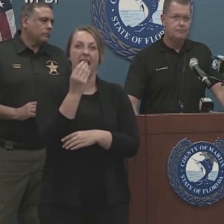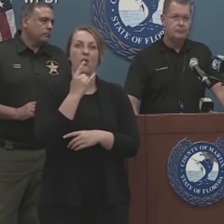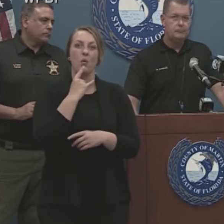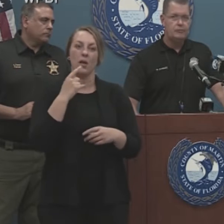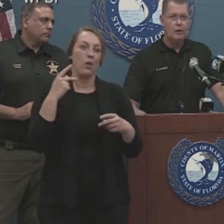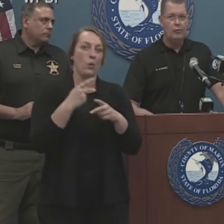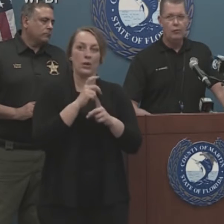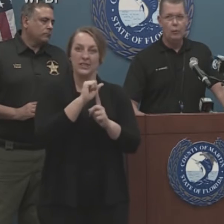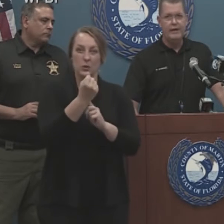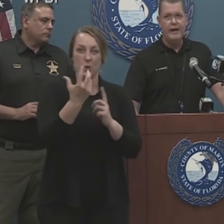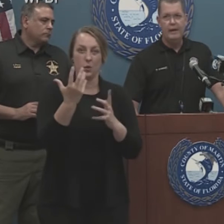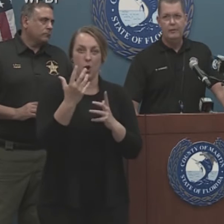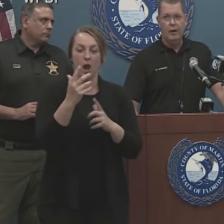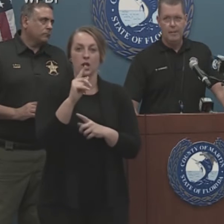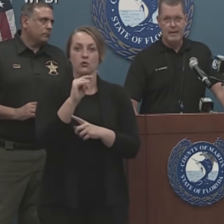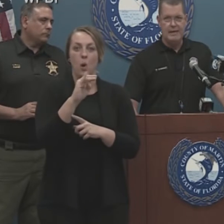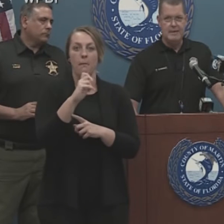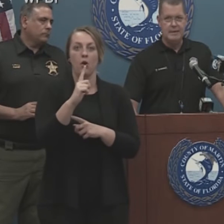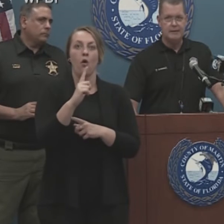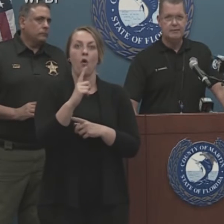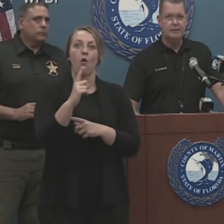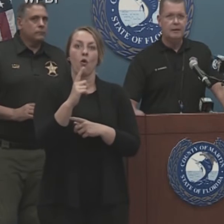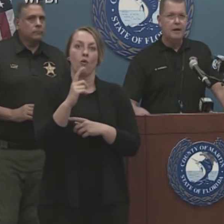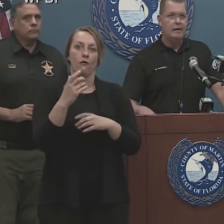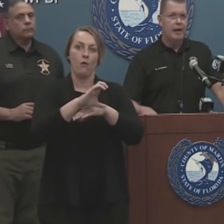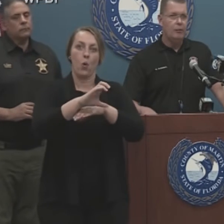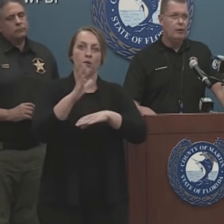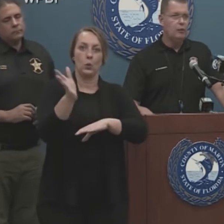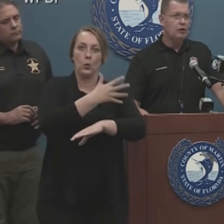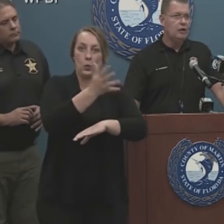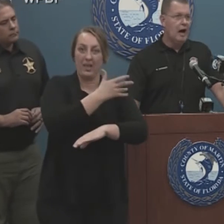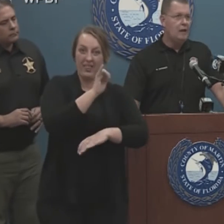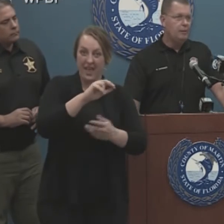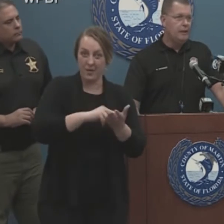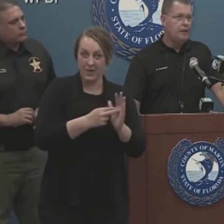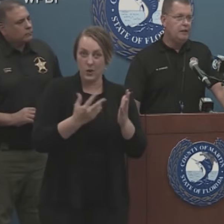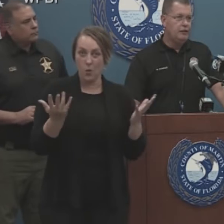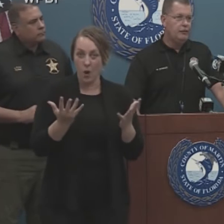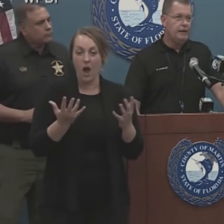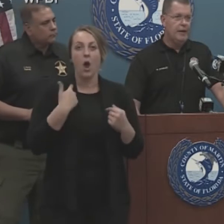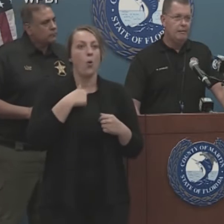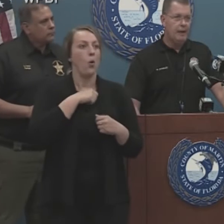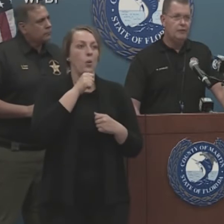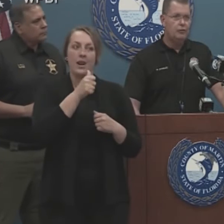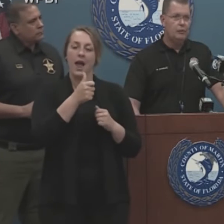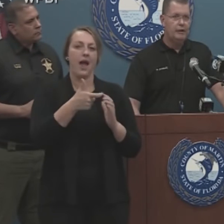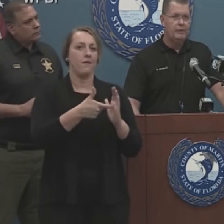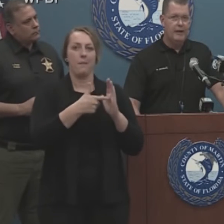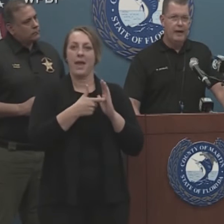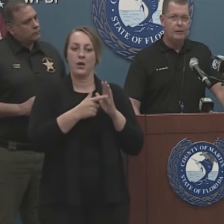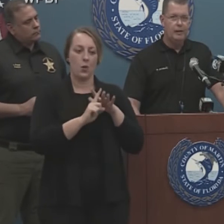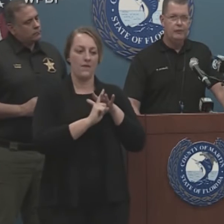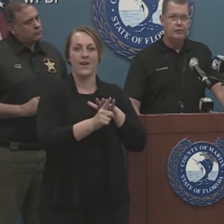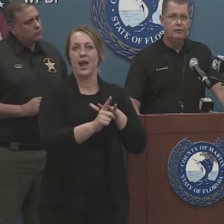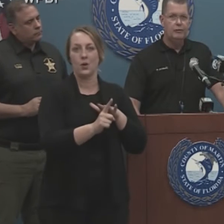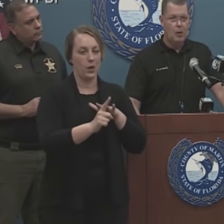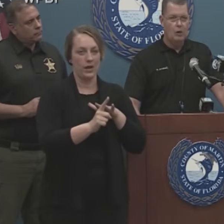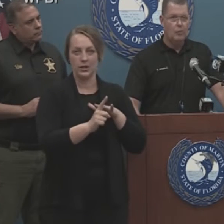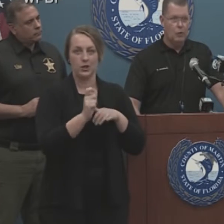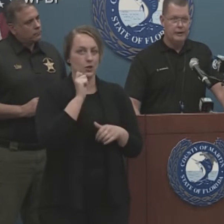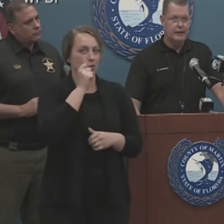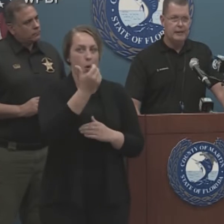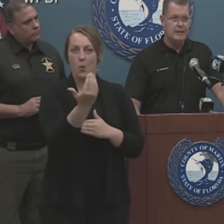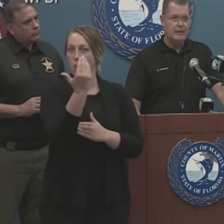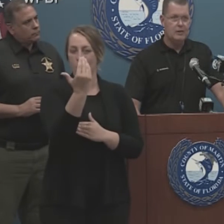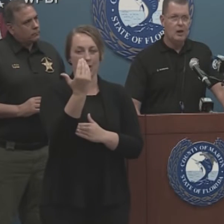winds. What that means is that we will not be issuing a mandatory evacuation